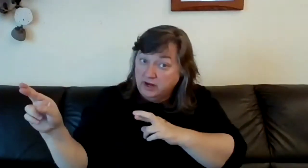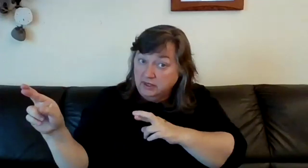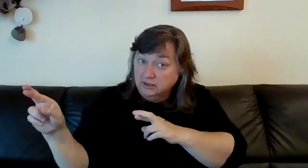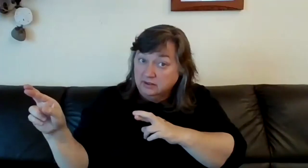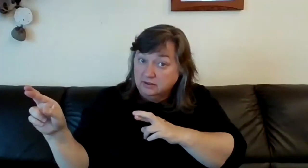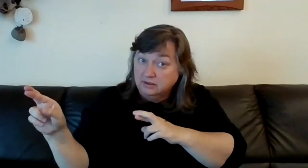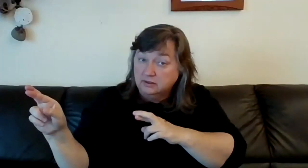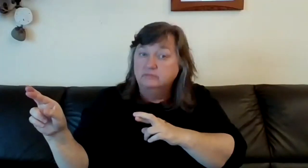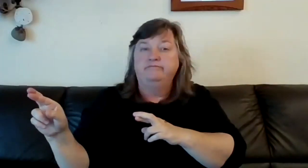Ready?